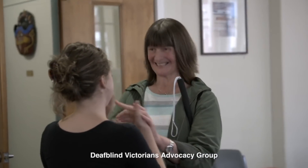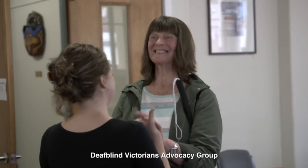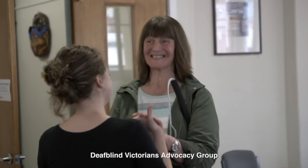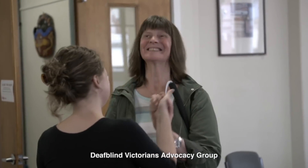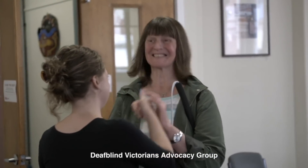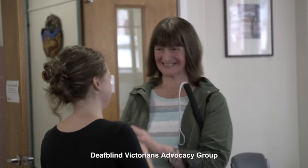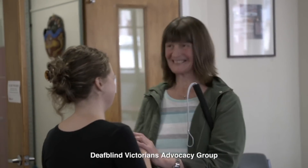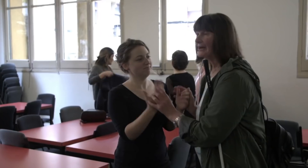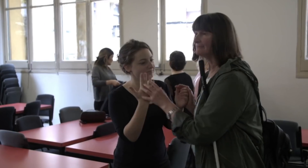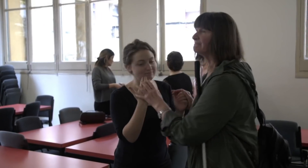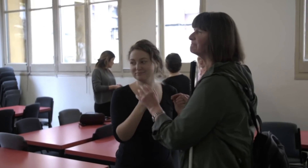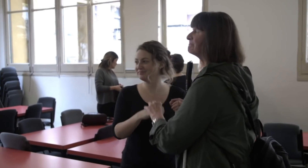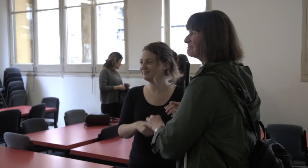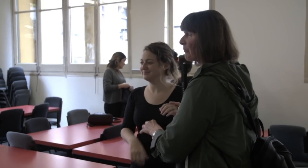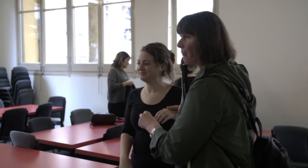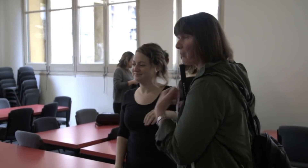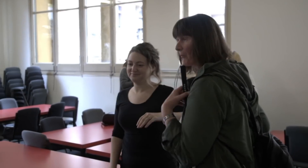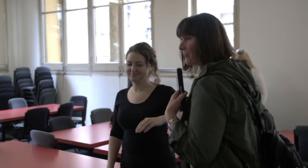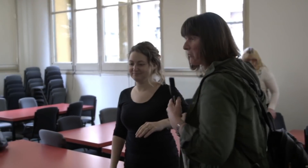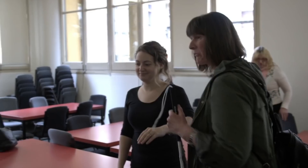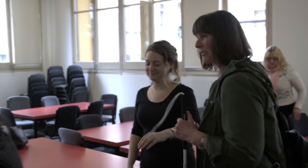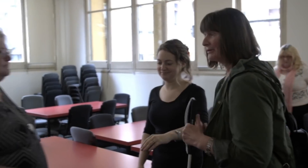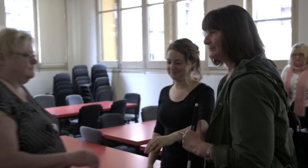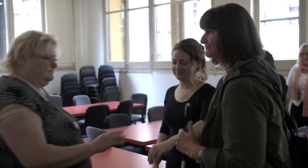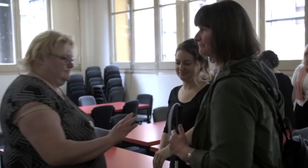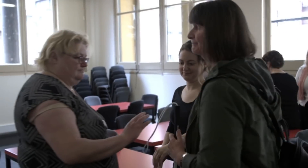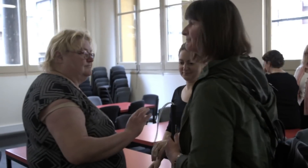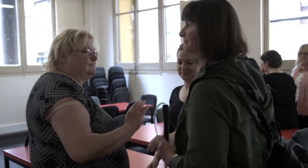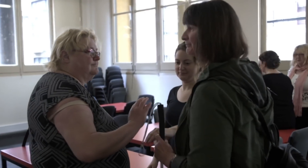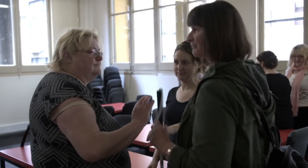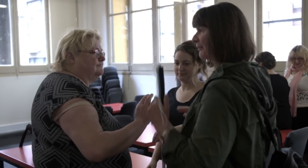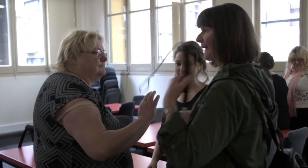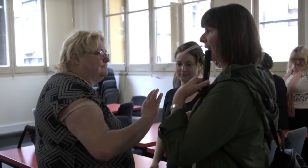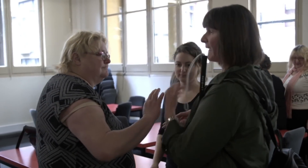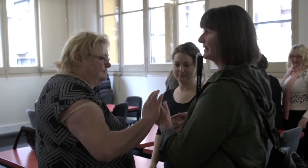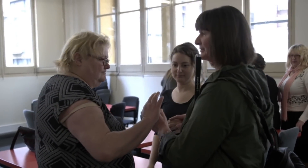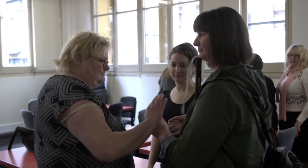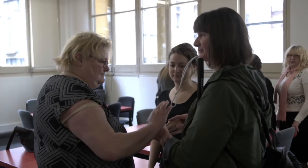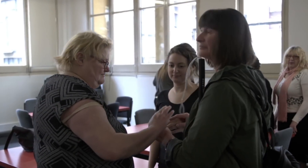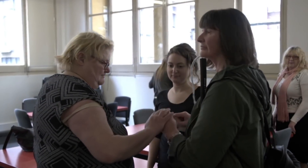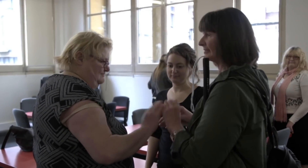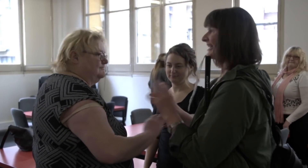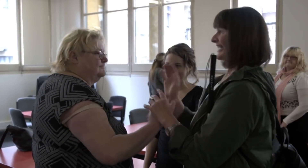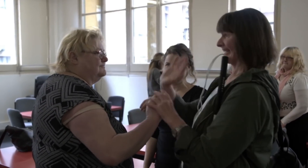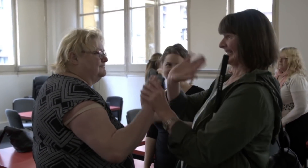Deafblind Victorians are run by deafblind people themselves, and it's a self-advocacy group. We aim